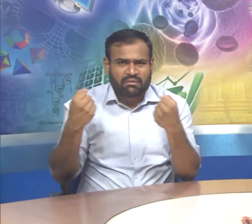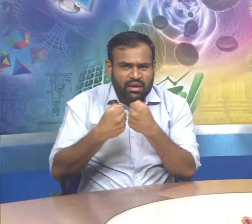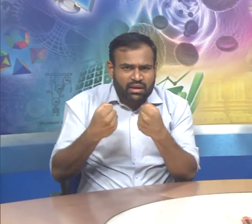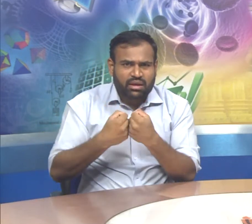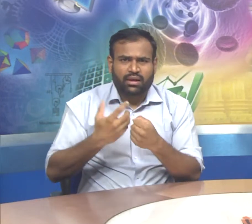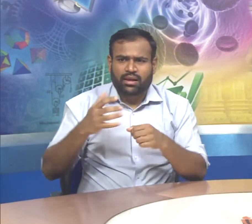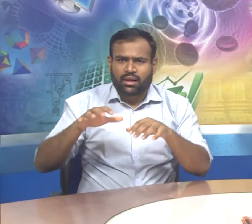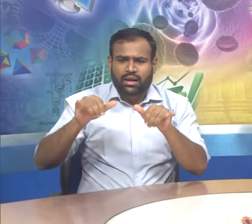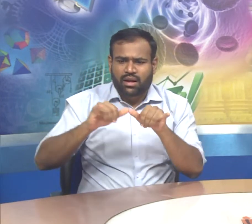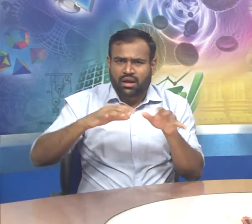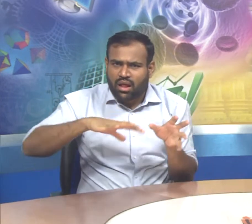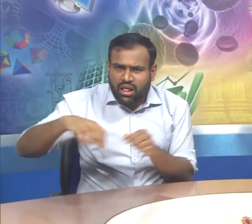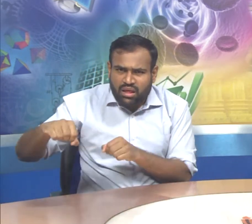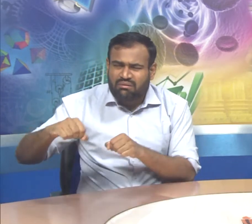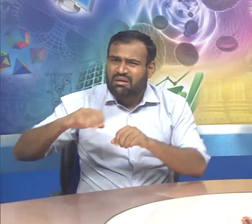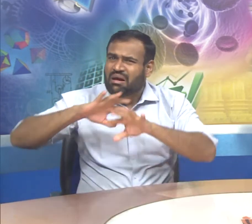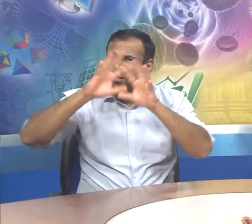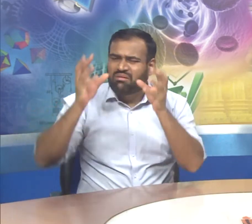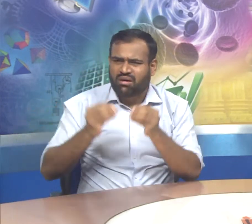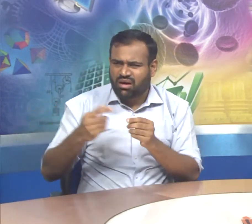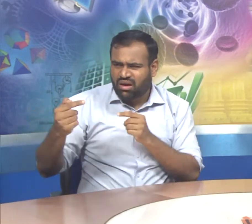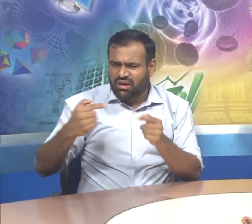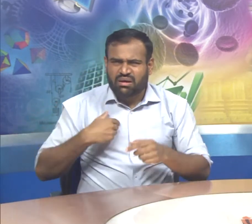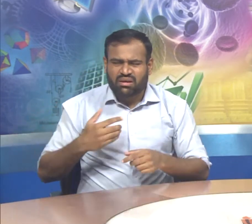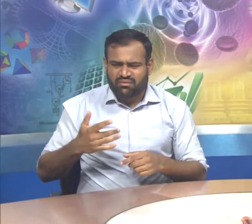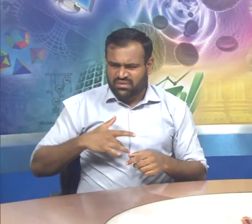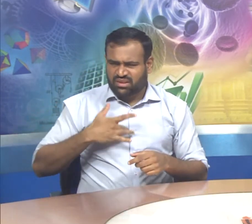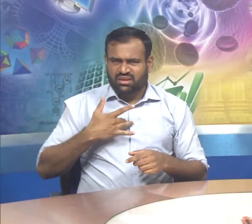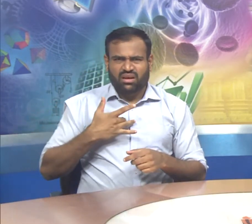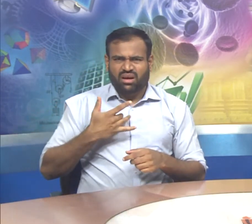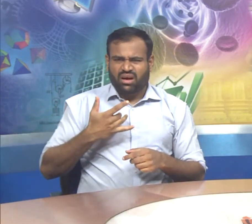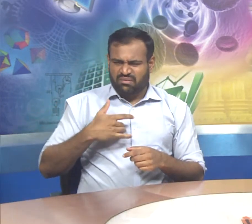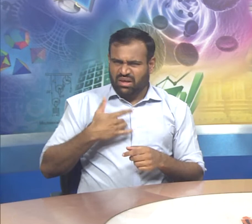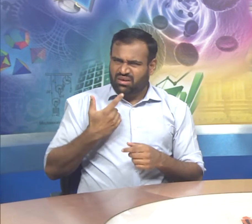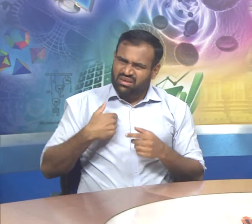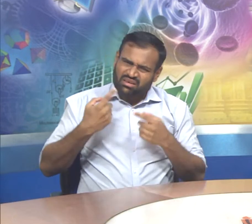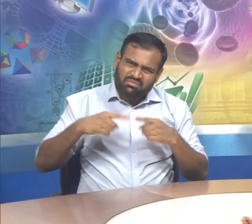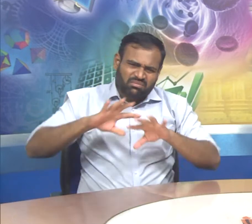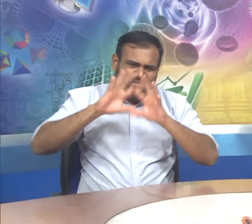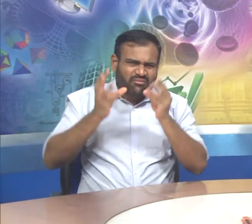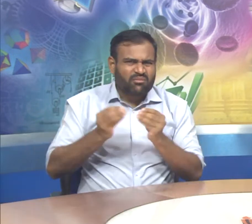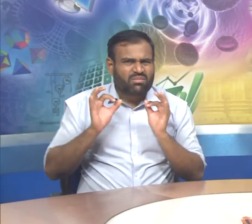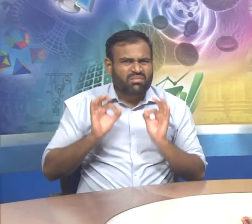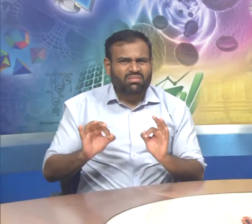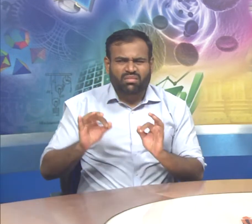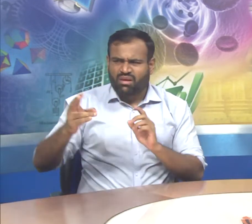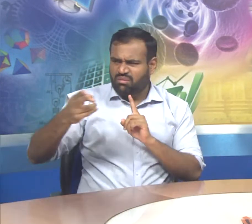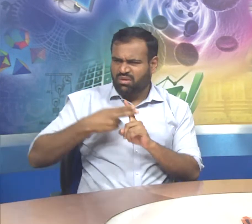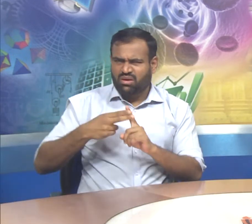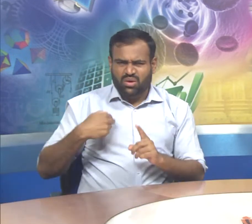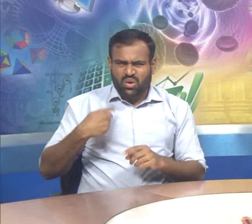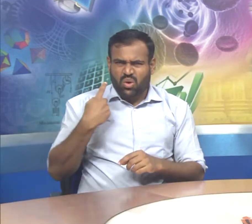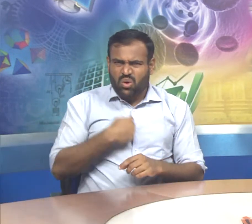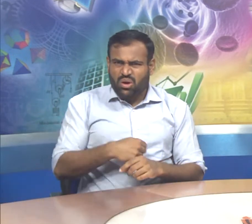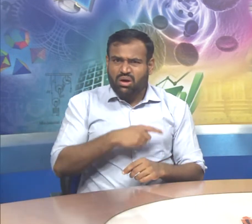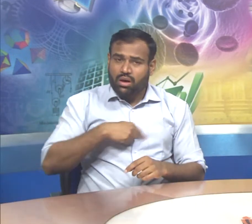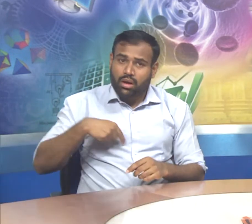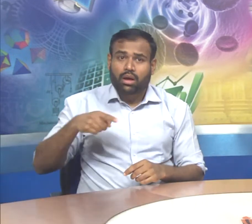parties to a dispute is not satisfied with the decision of the High